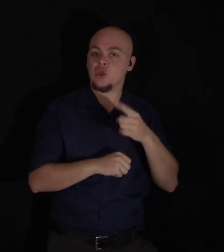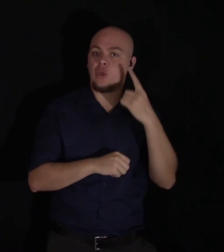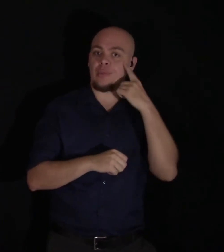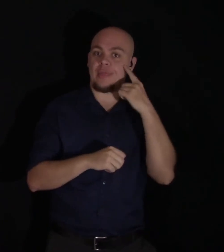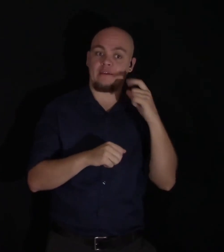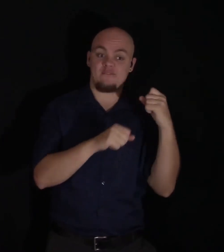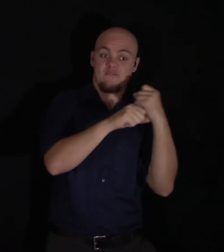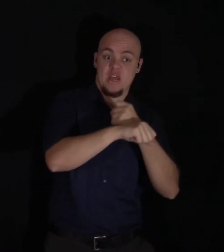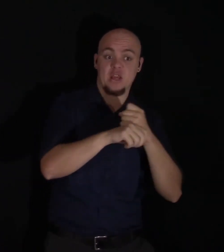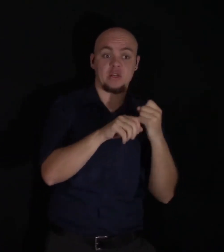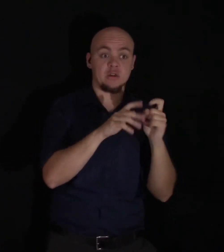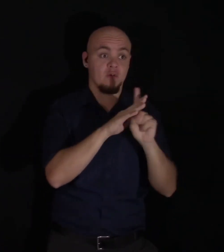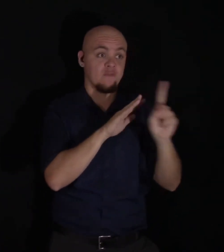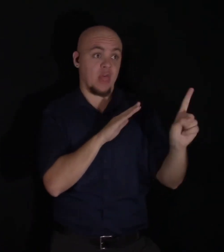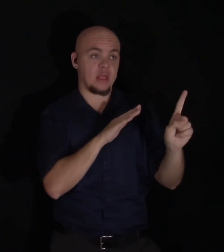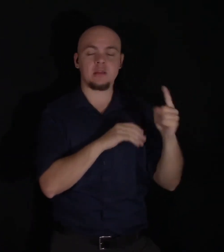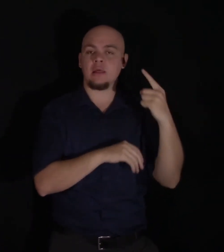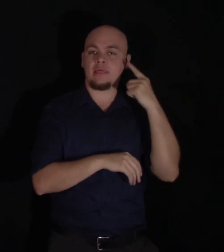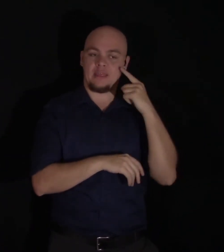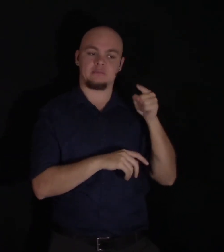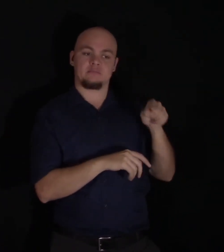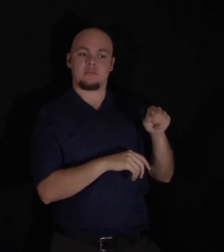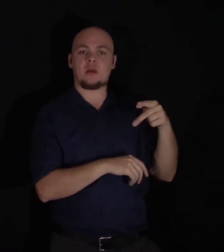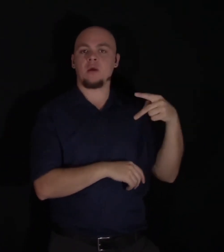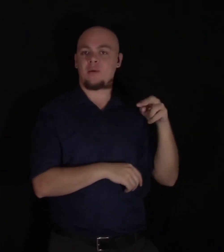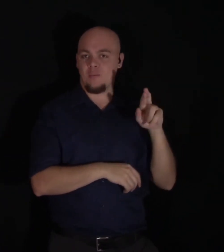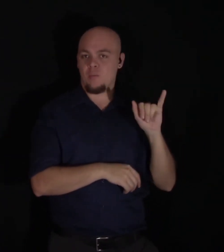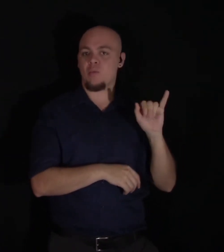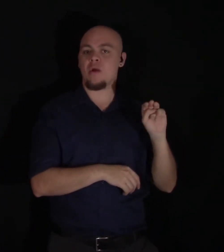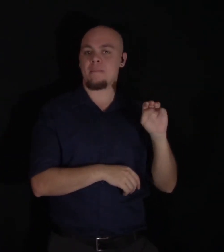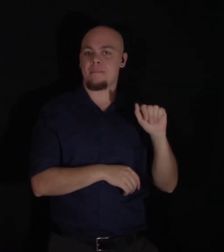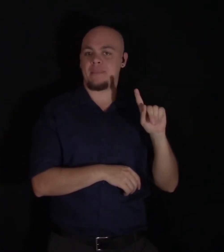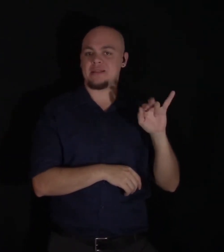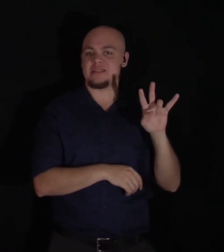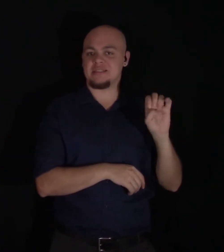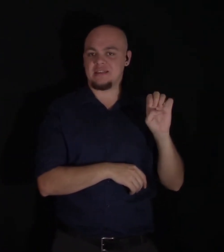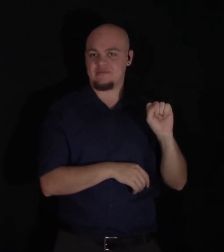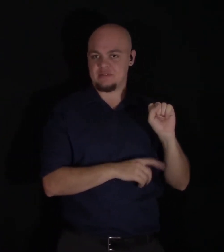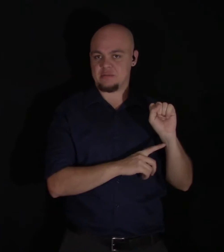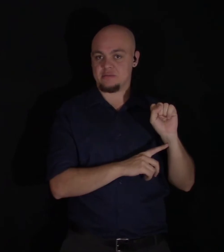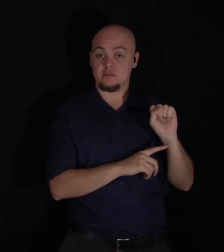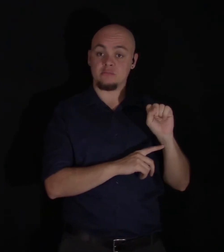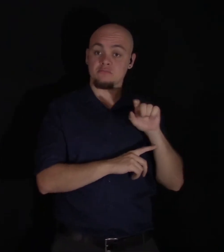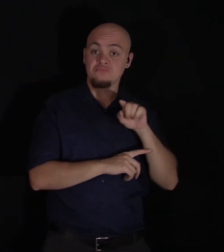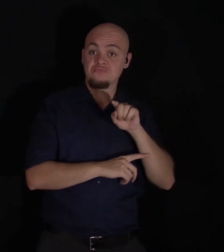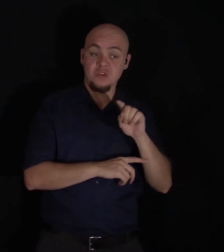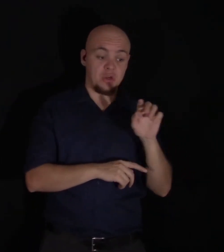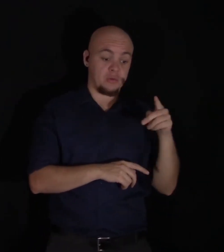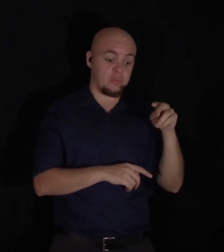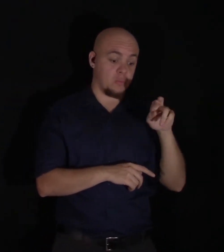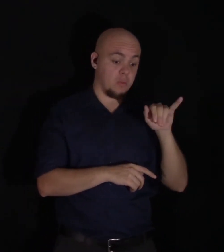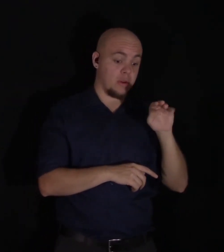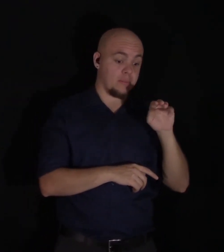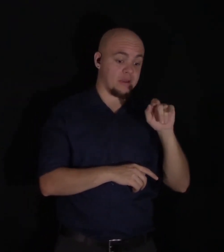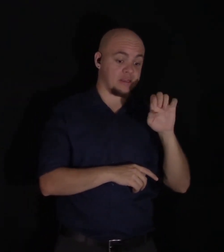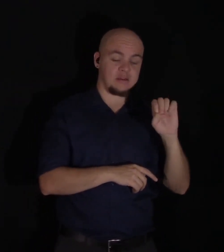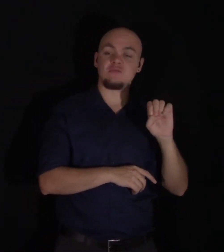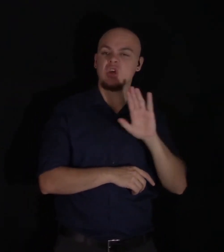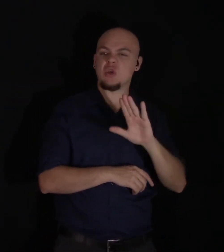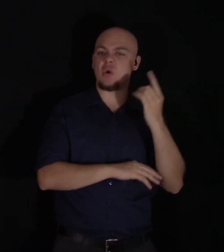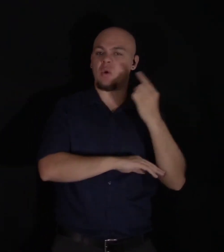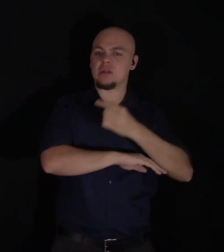flight, think primitives. Now, thanks to your primitives, your day is